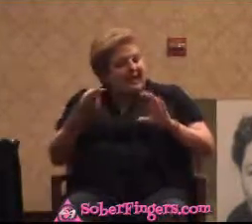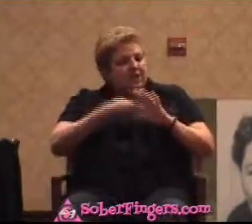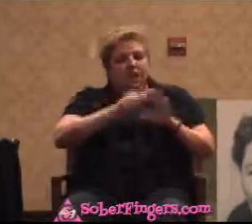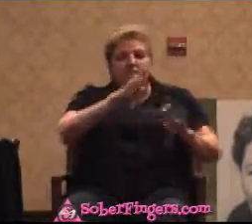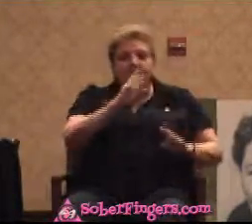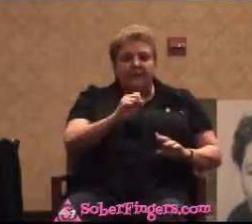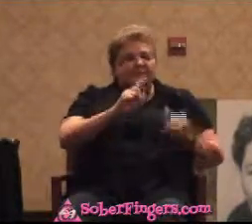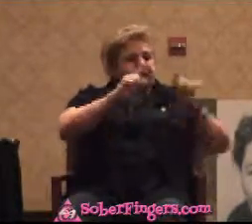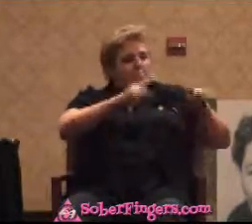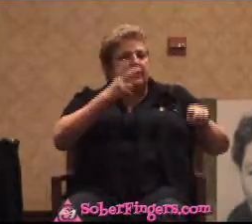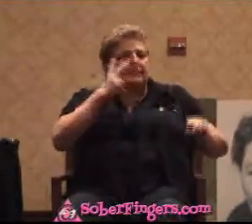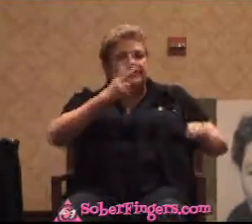see my child.